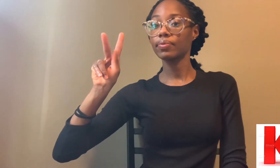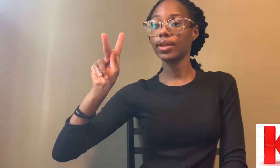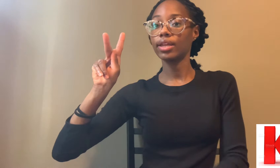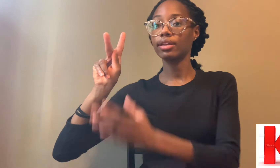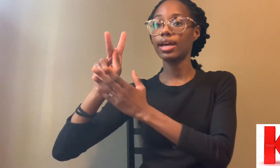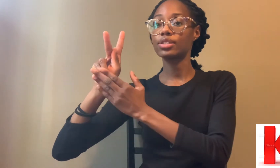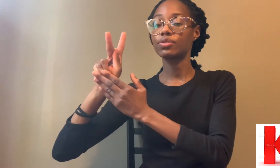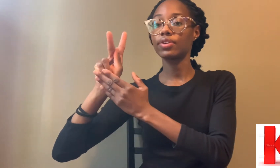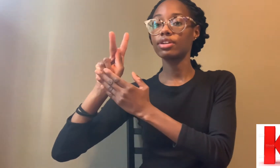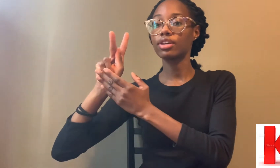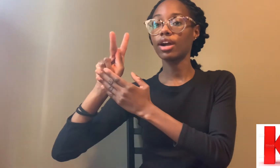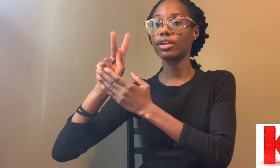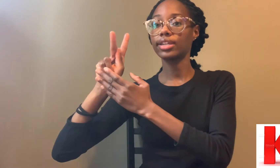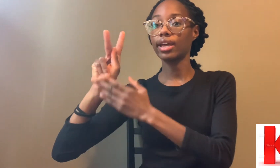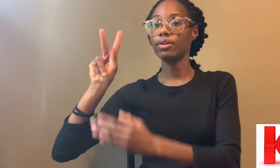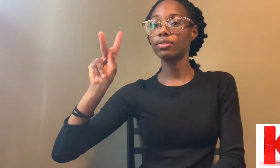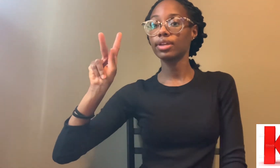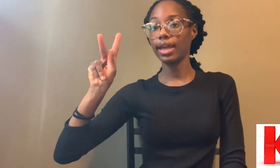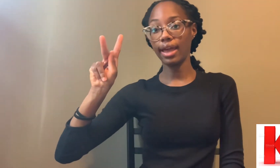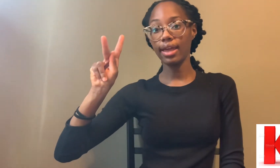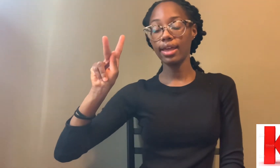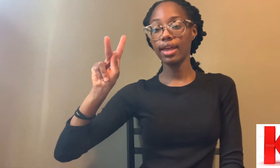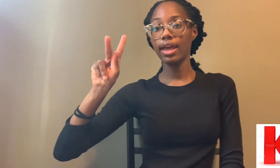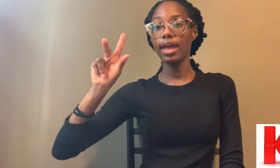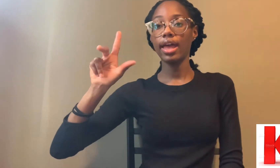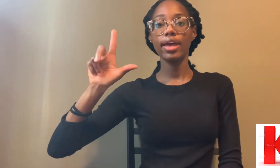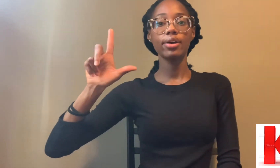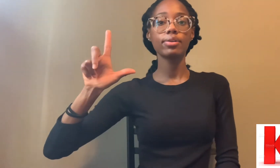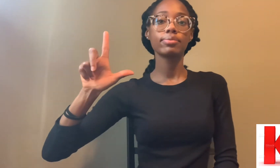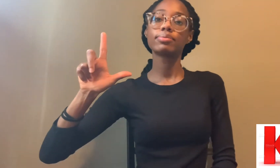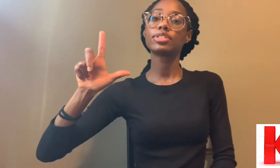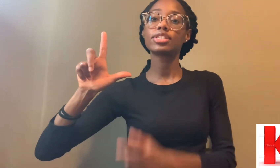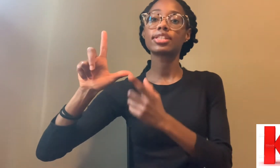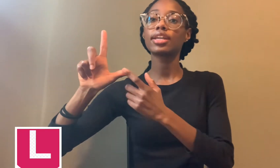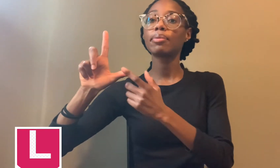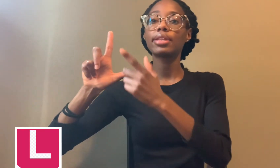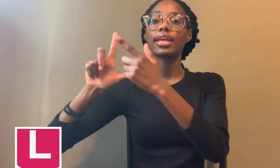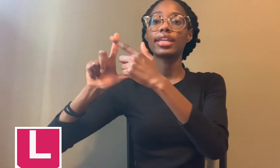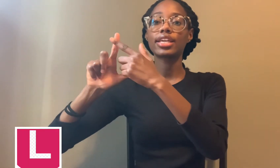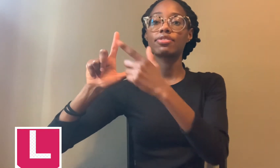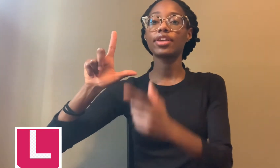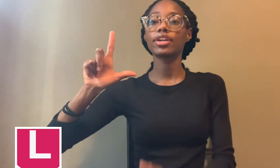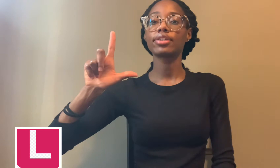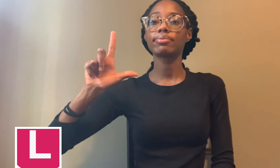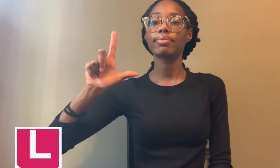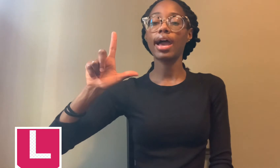And your last 2 fingers are down. K. L, just the thumb and the index finger out.